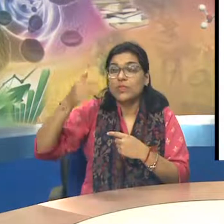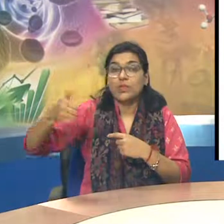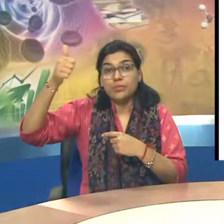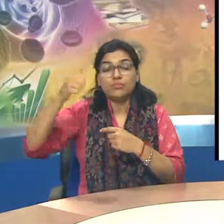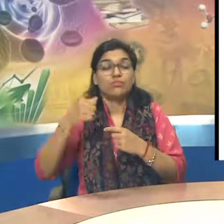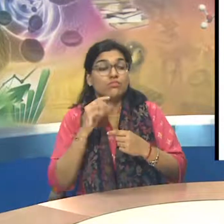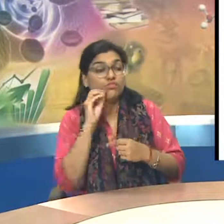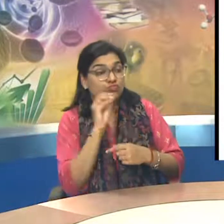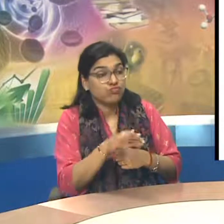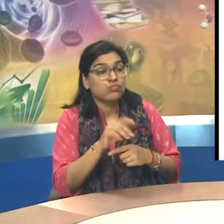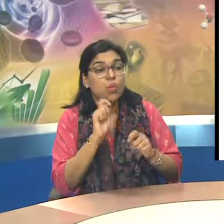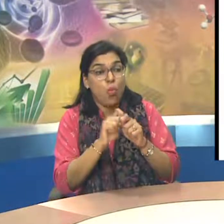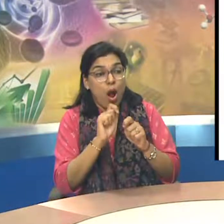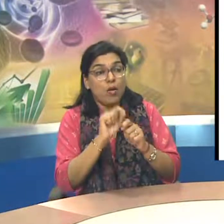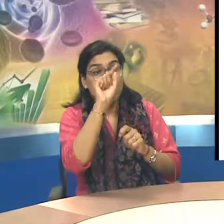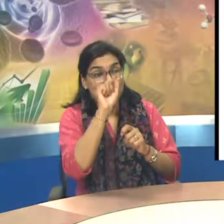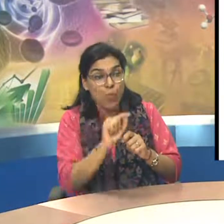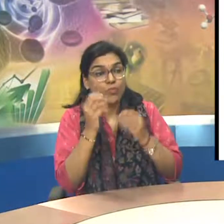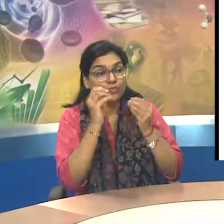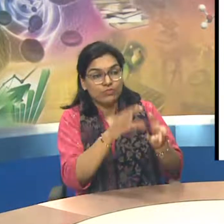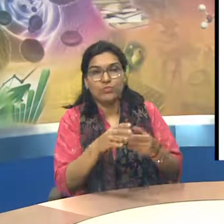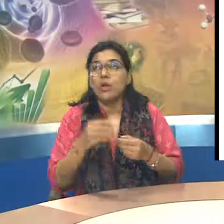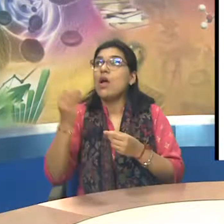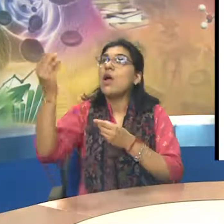as a means of